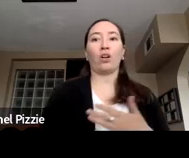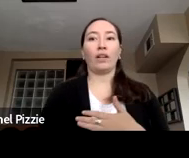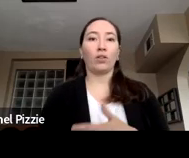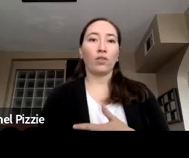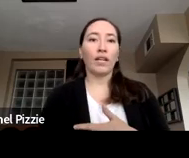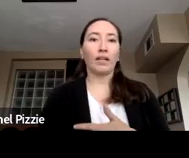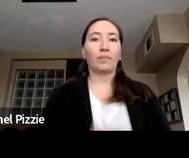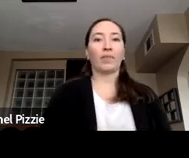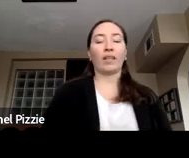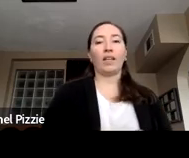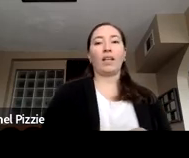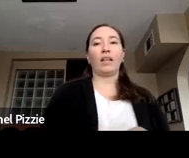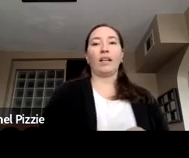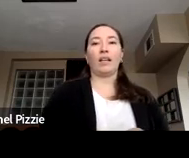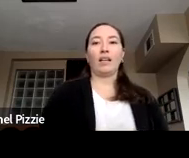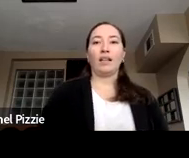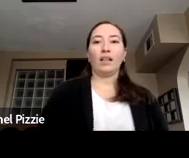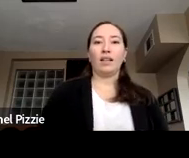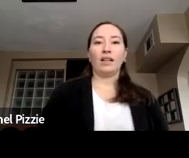to strongly agree.